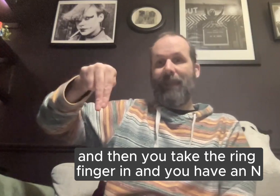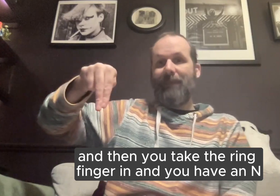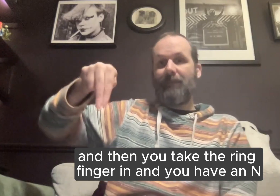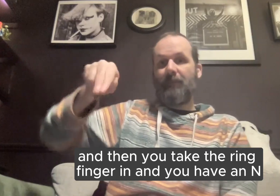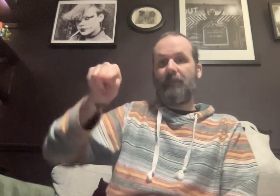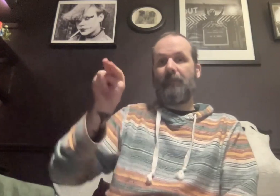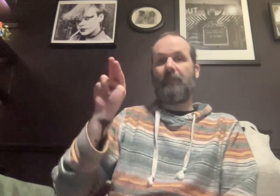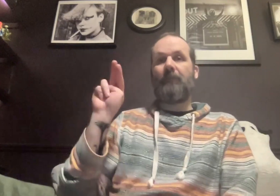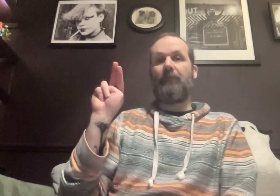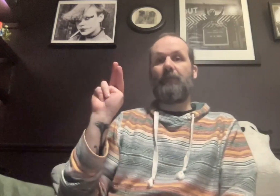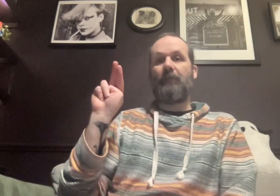N